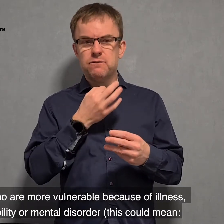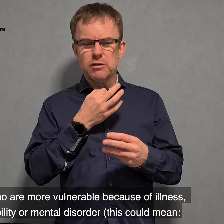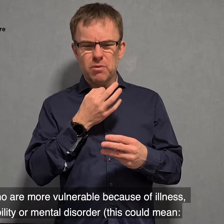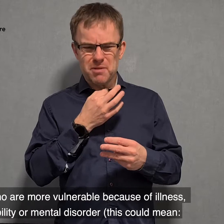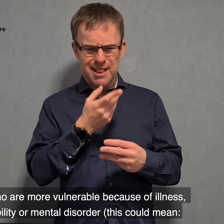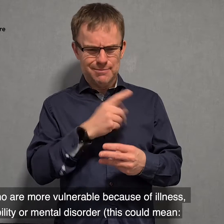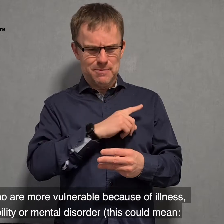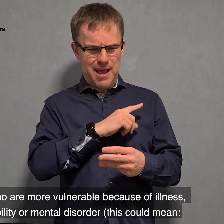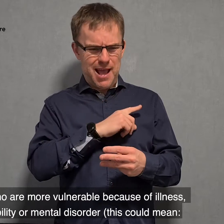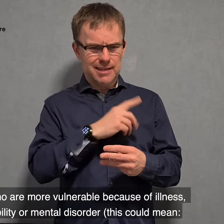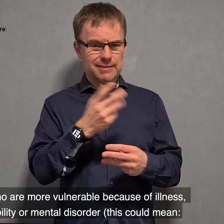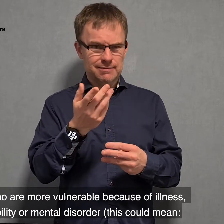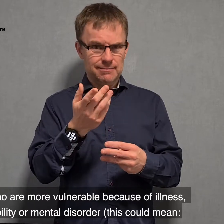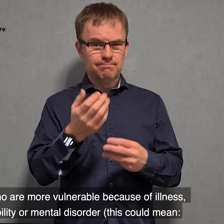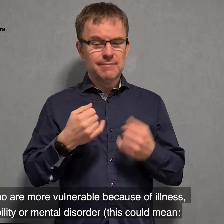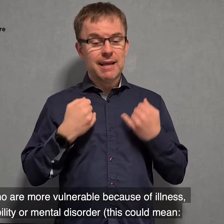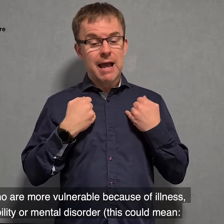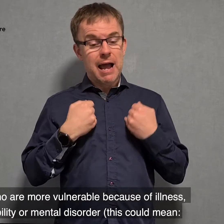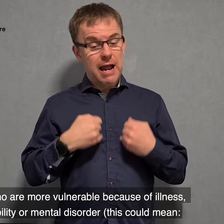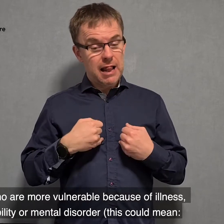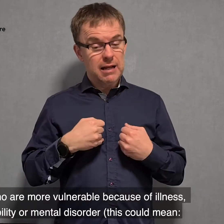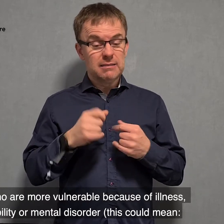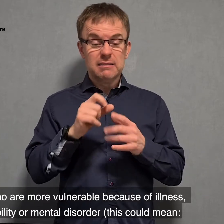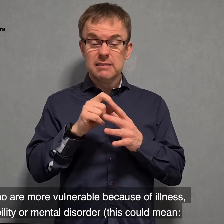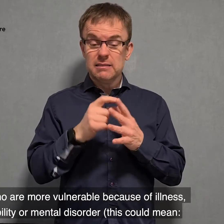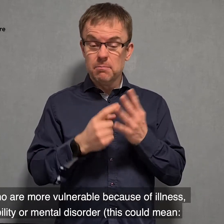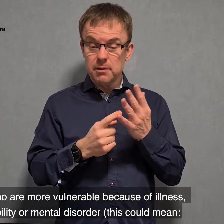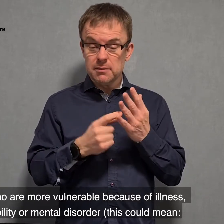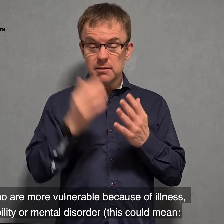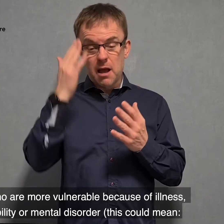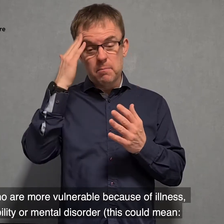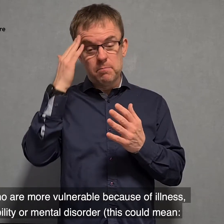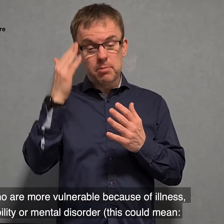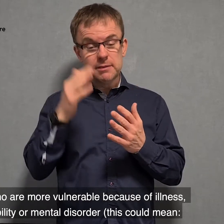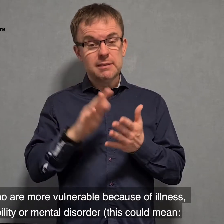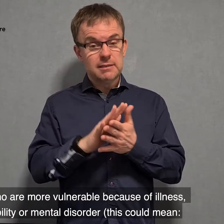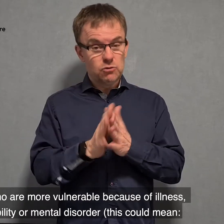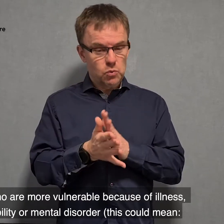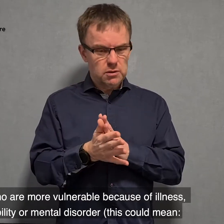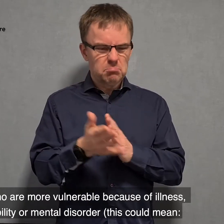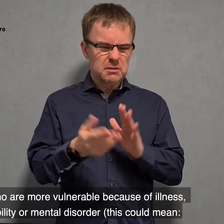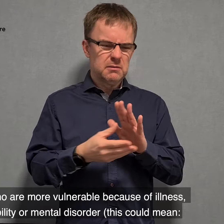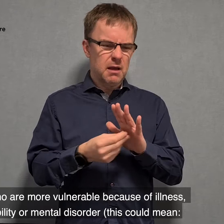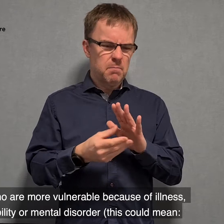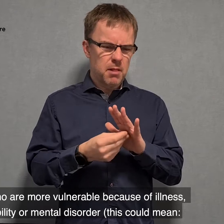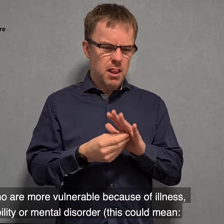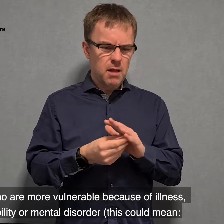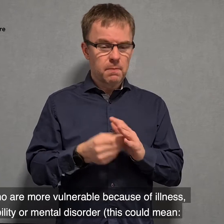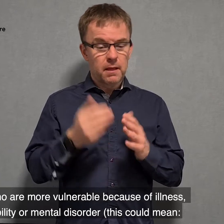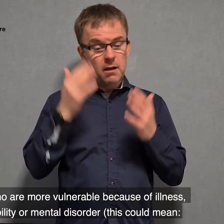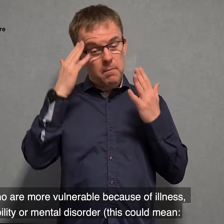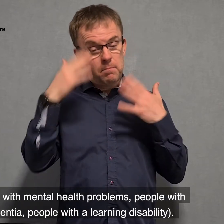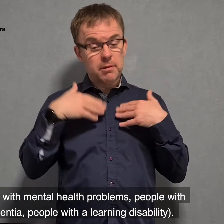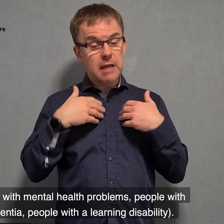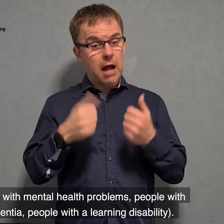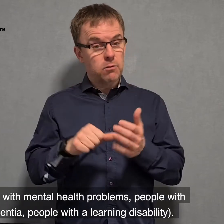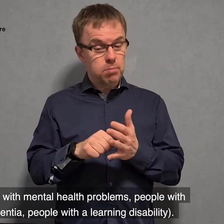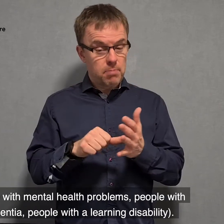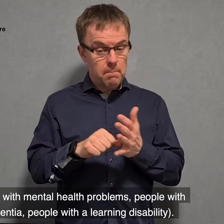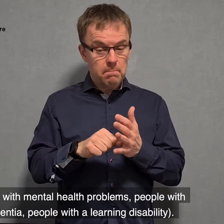And who are more vulnerable because of illness, disability, or mental disorder. This could mean